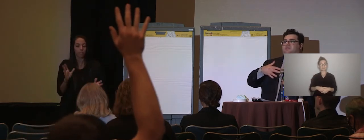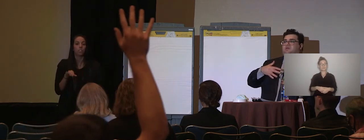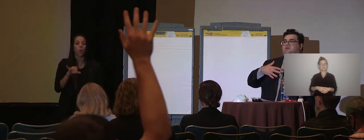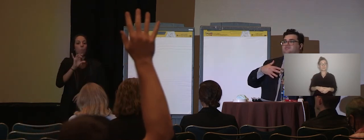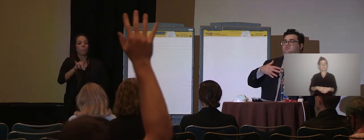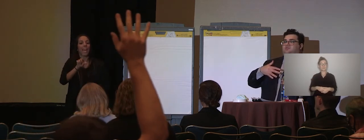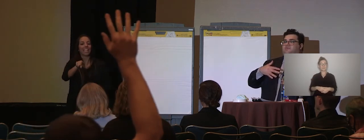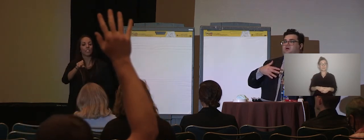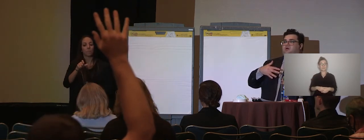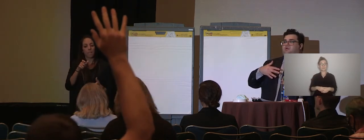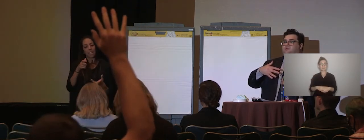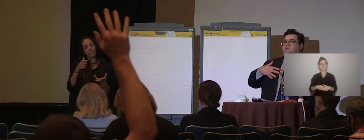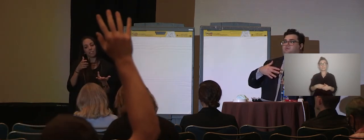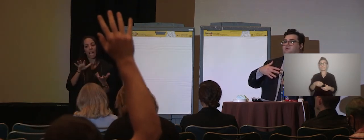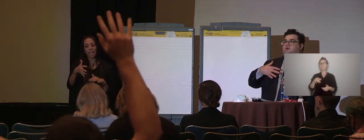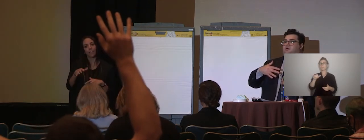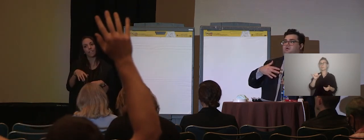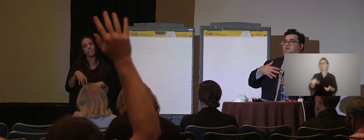to be sort of